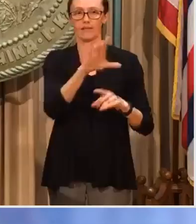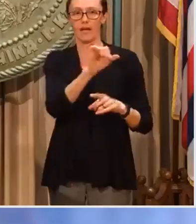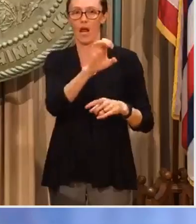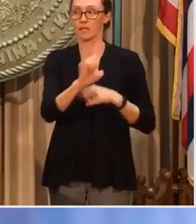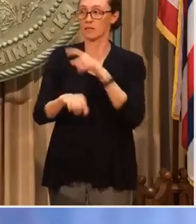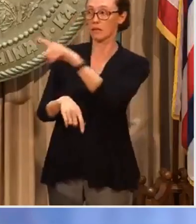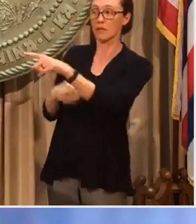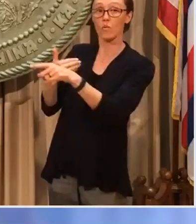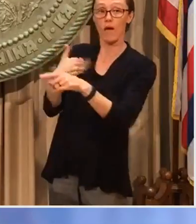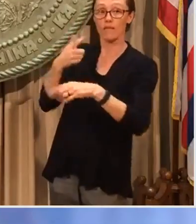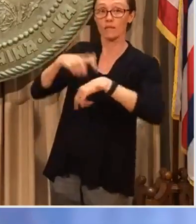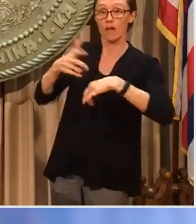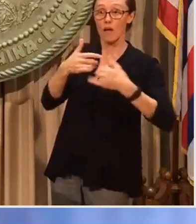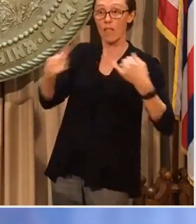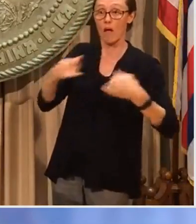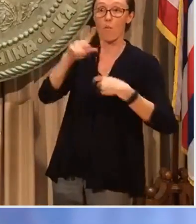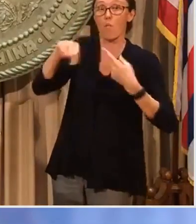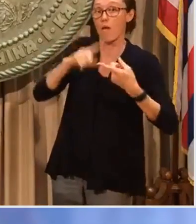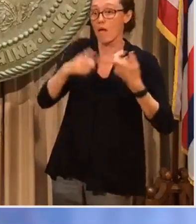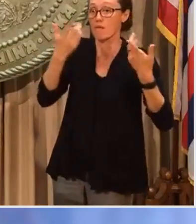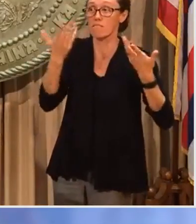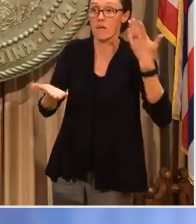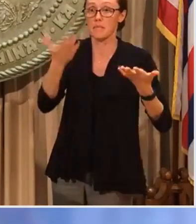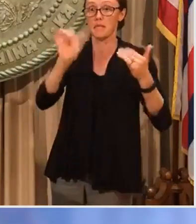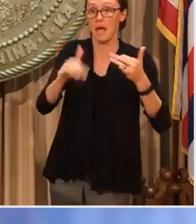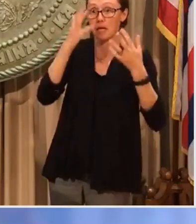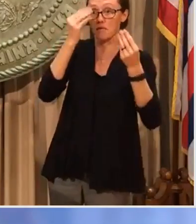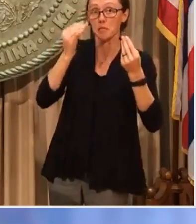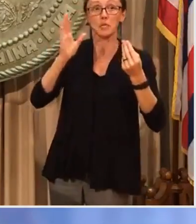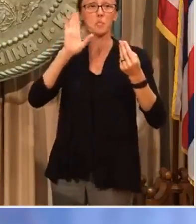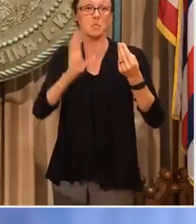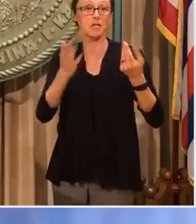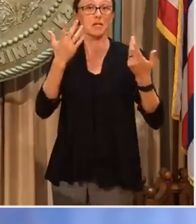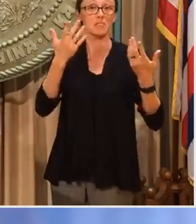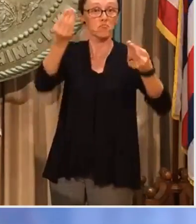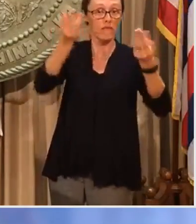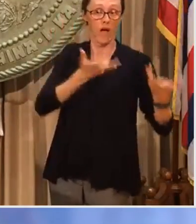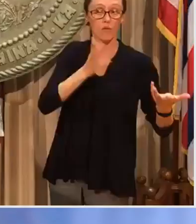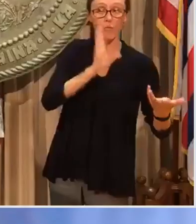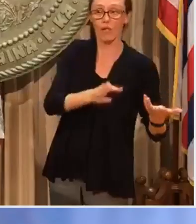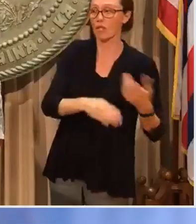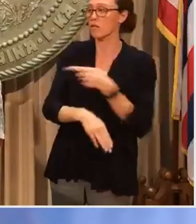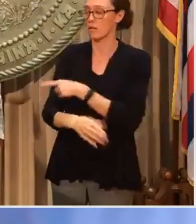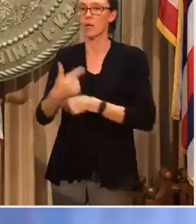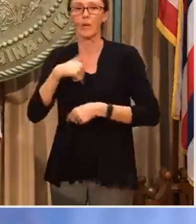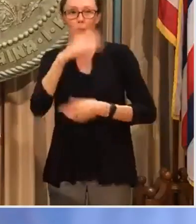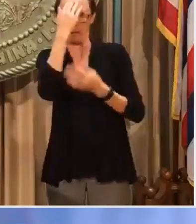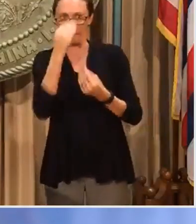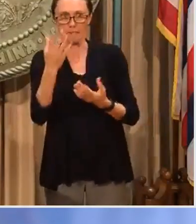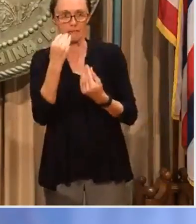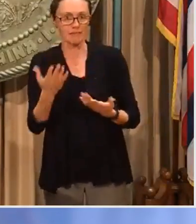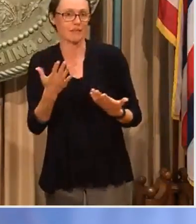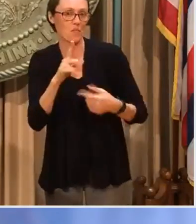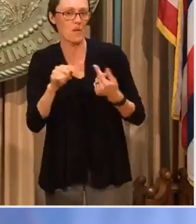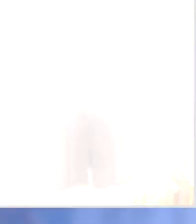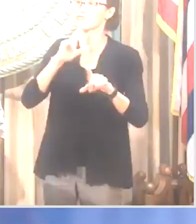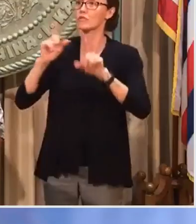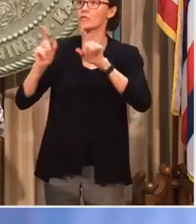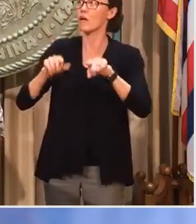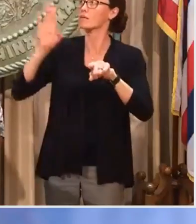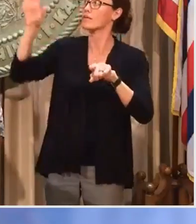just arrived. On when that information will be provided? Well, we'll keep you posted and we'll let you